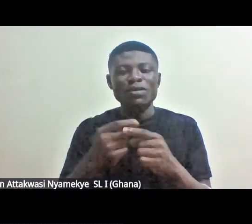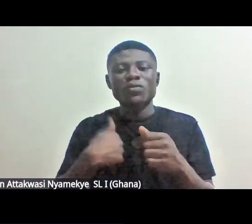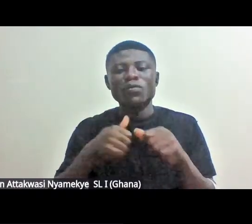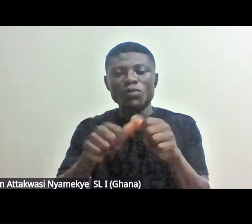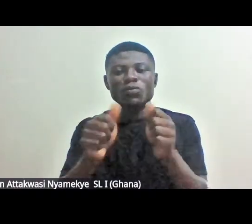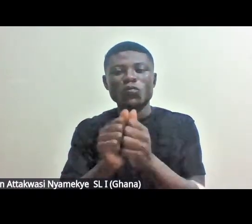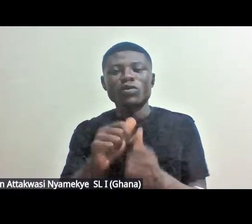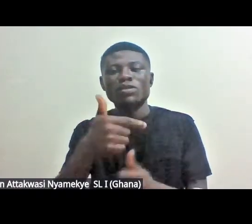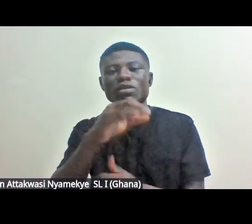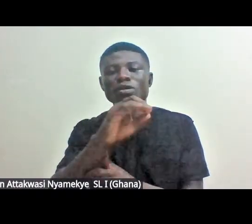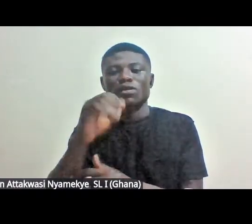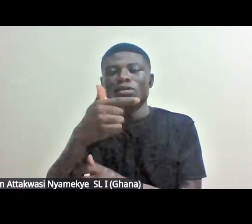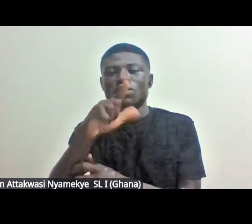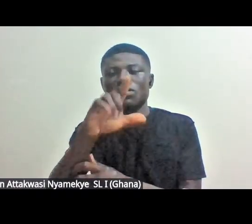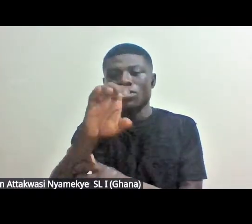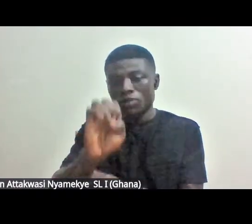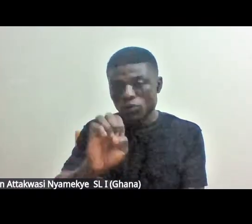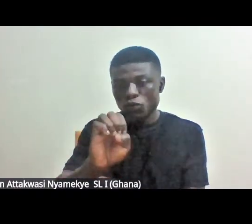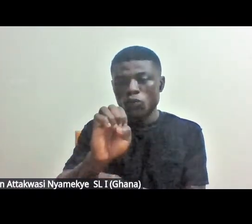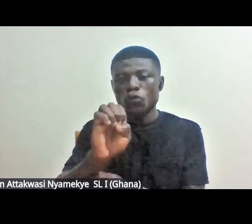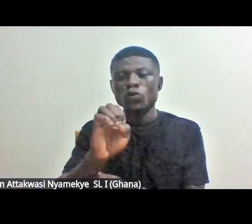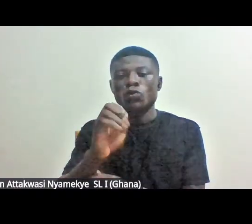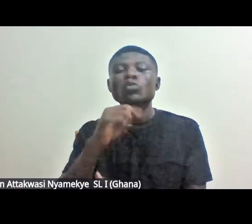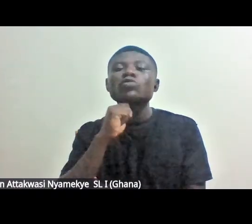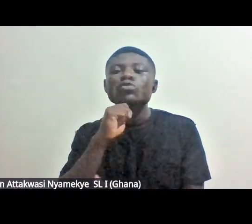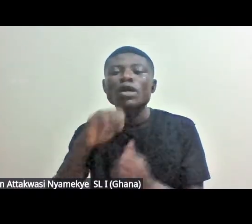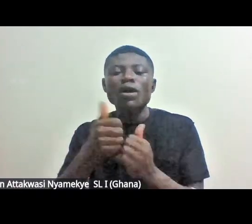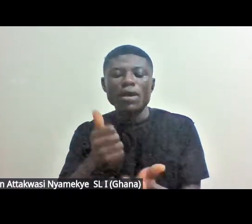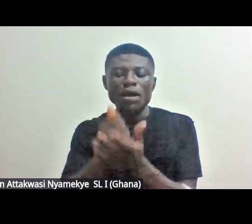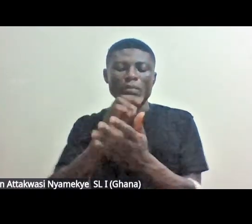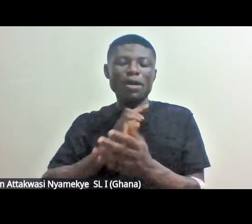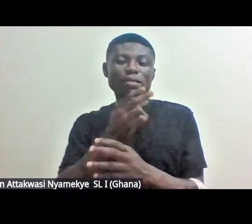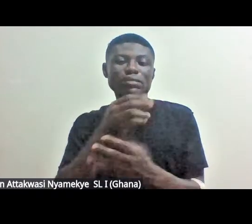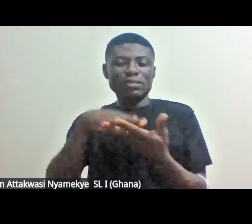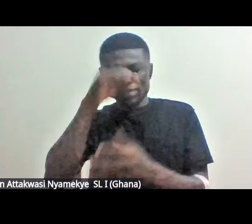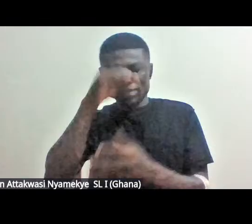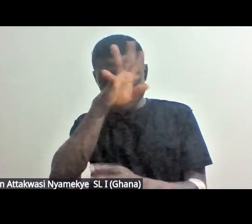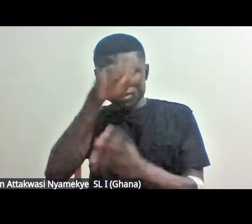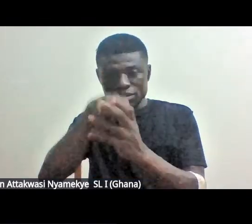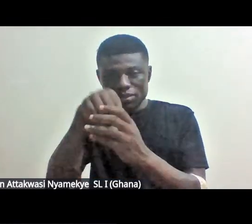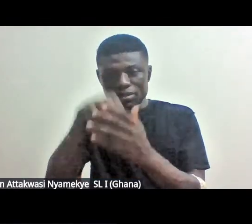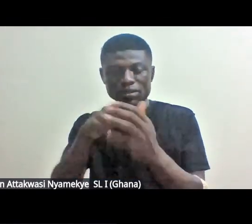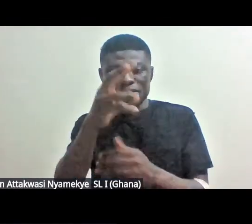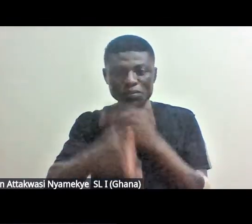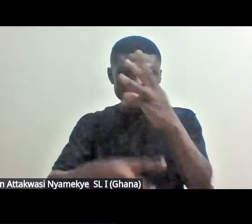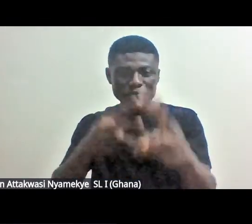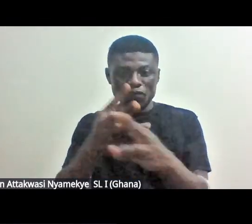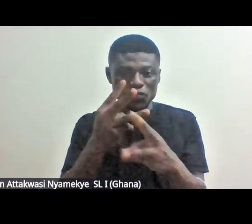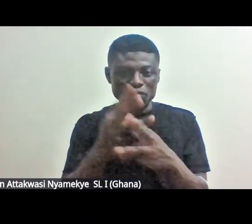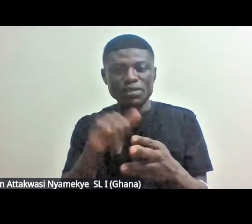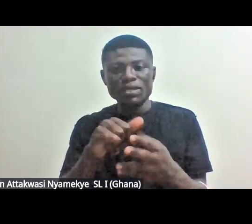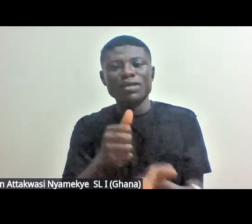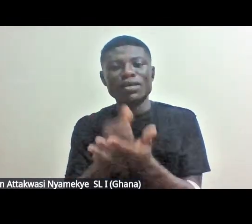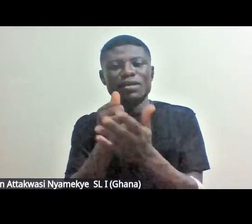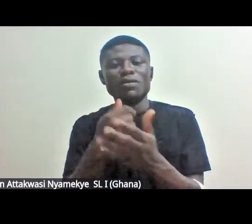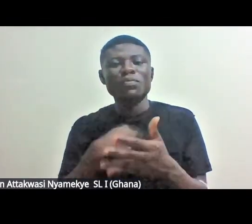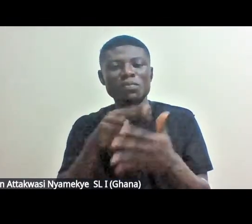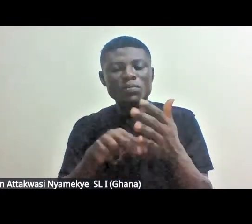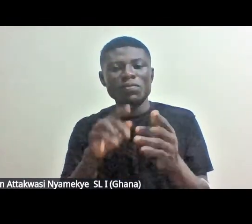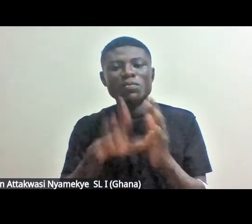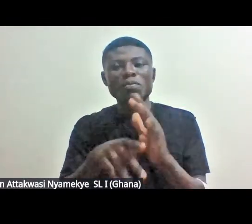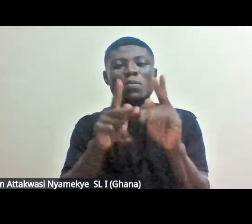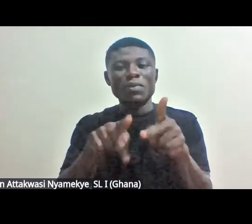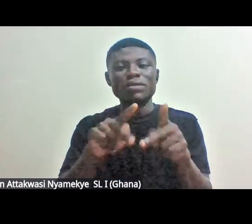how it helps us learn inclusively wherever we find ourselves in the world. I'm going to read our